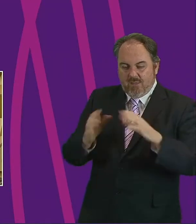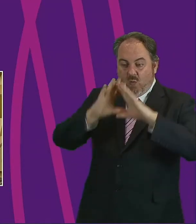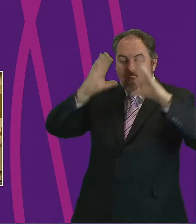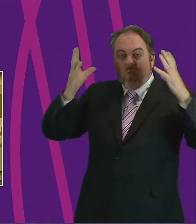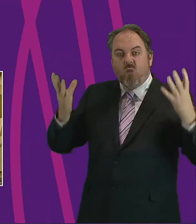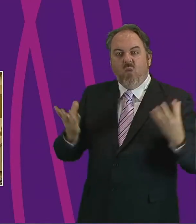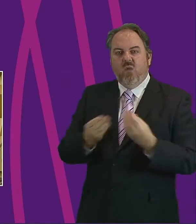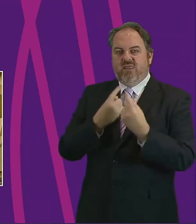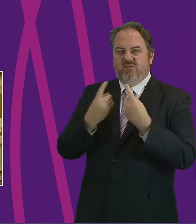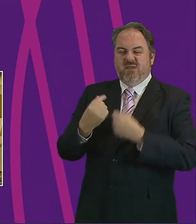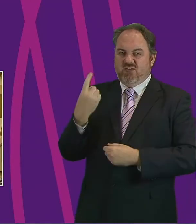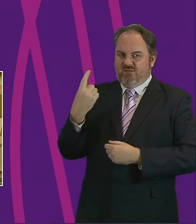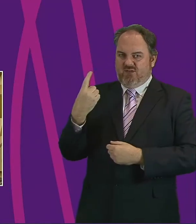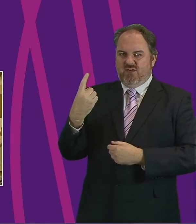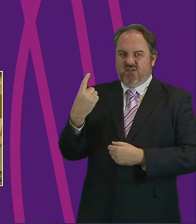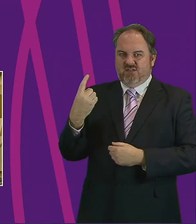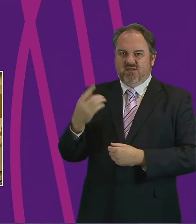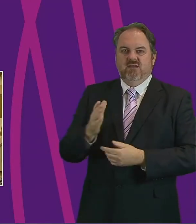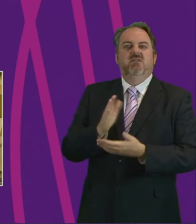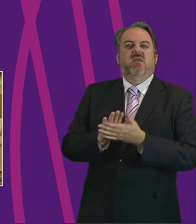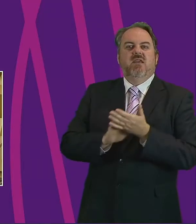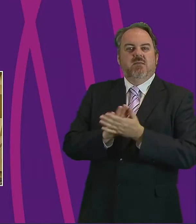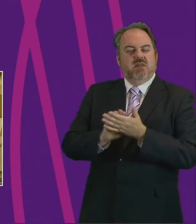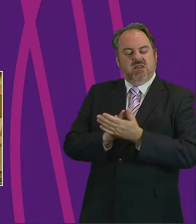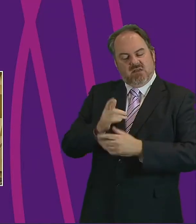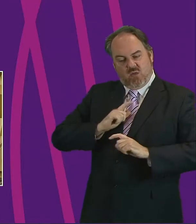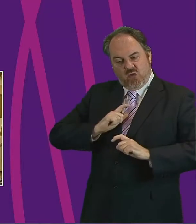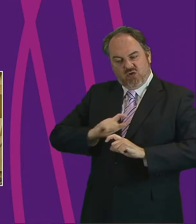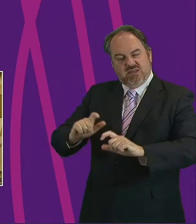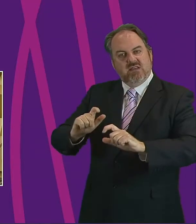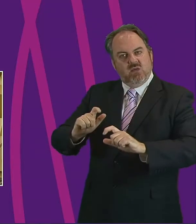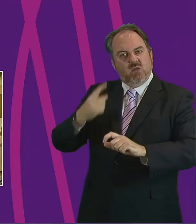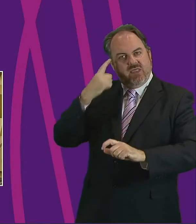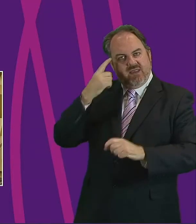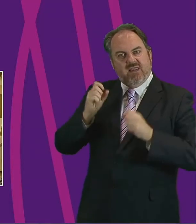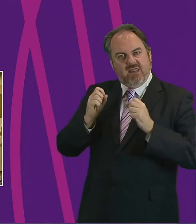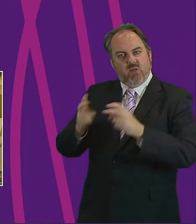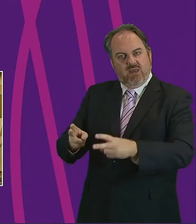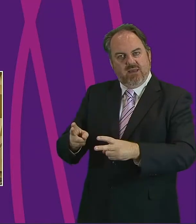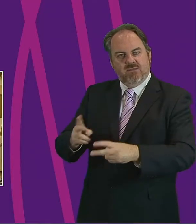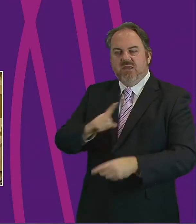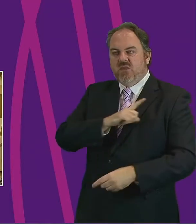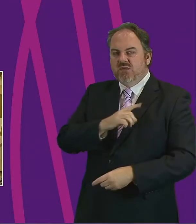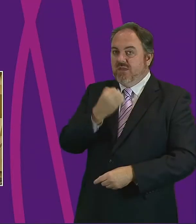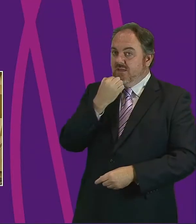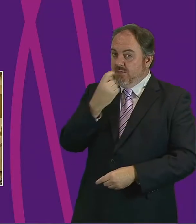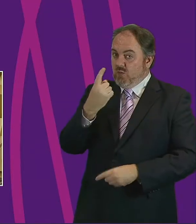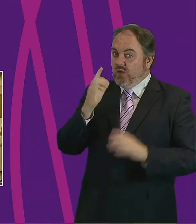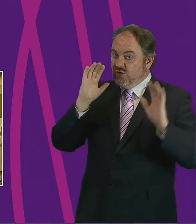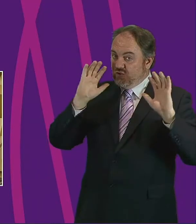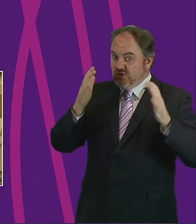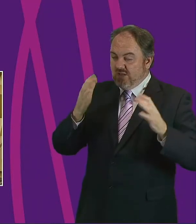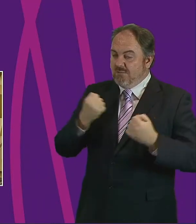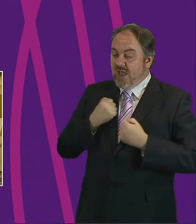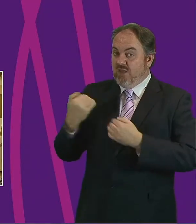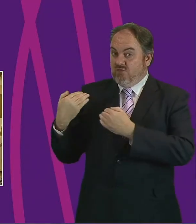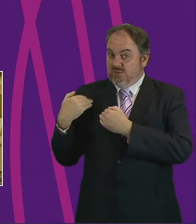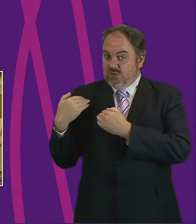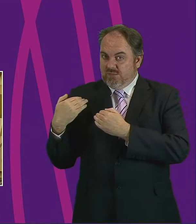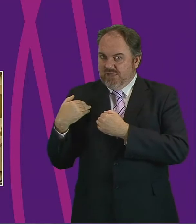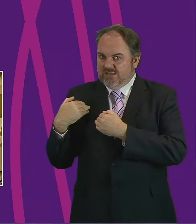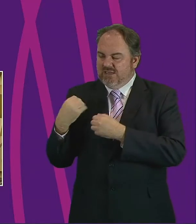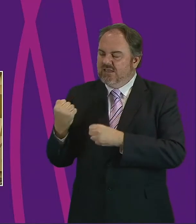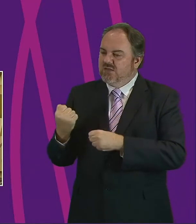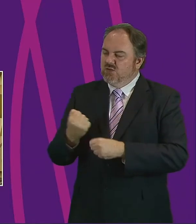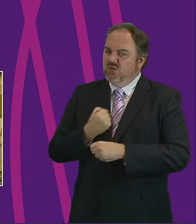will continue to try to do that on all aspects, because I come back to this point, my fundamental duty right now is to do everything I can